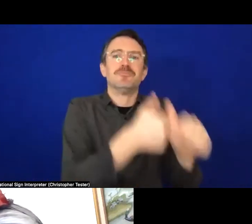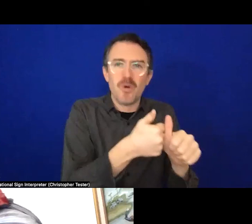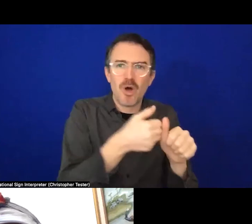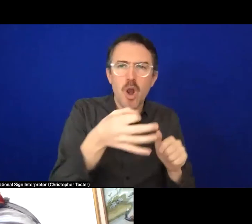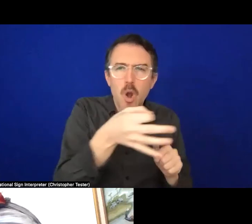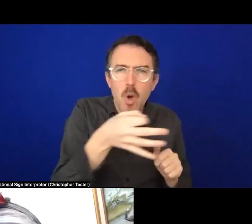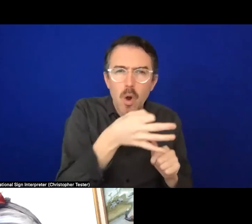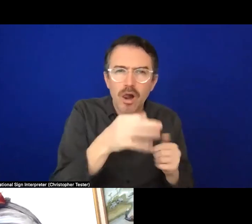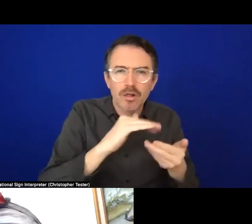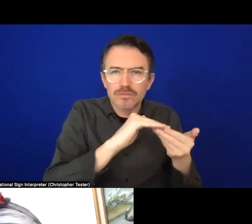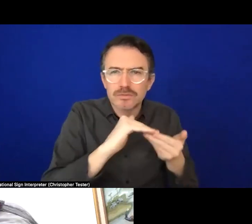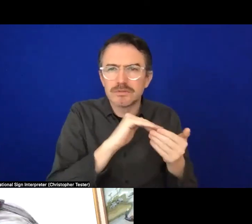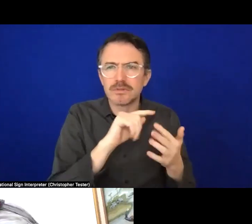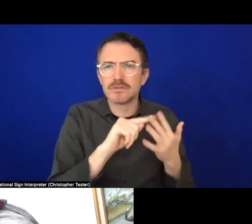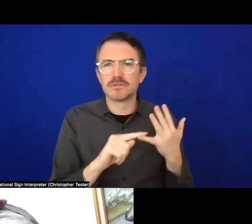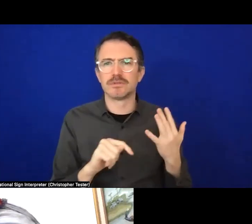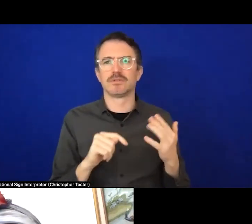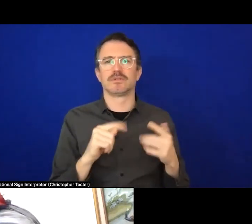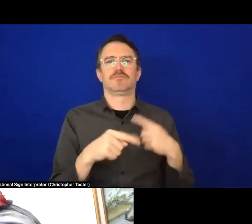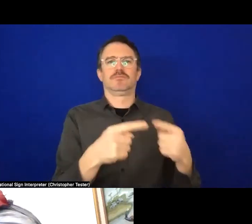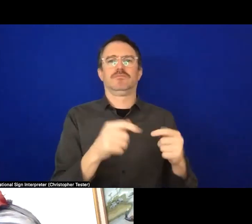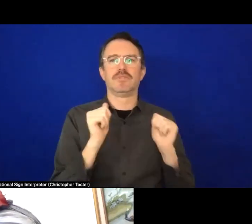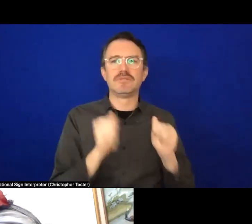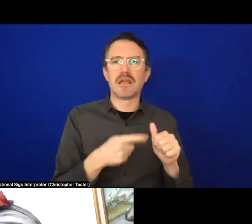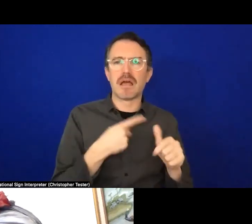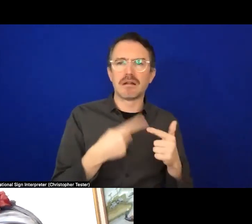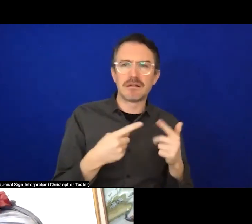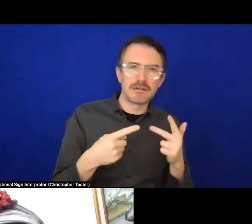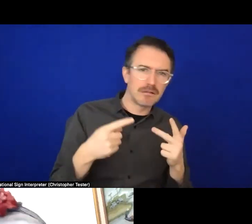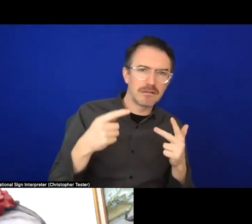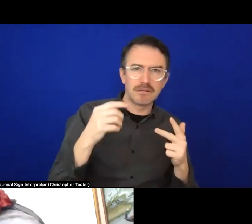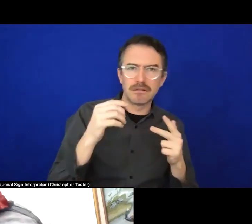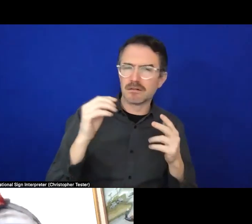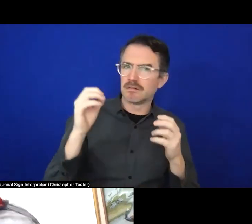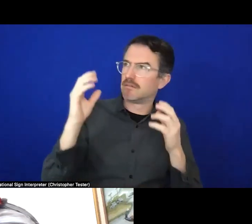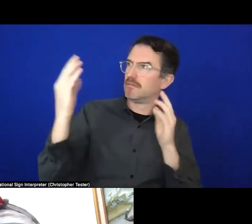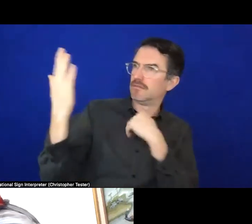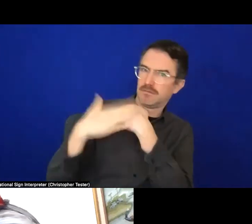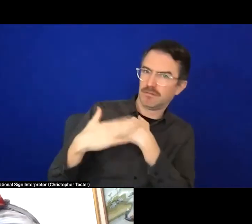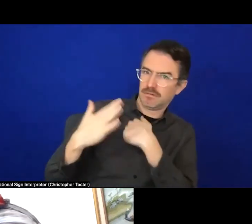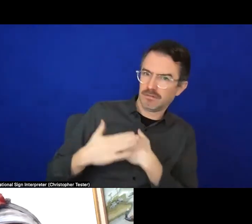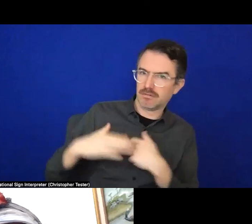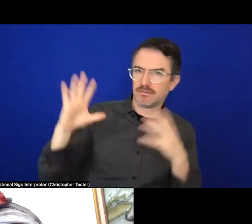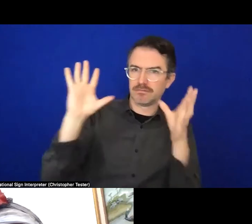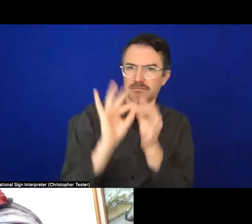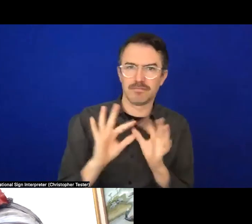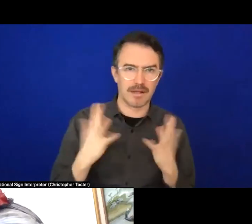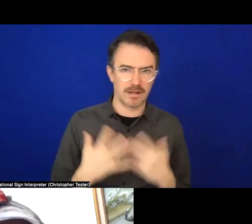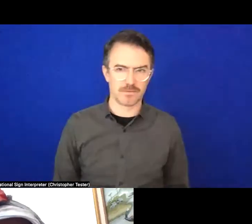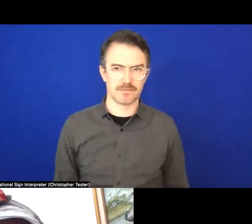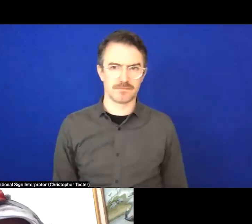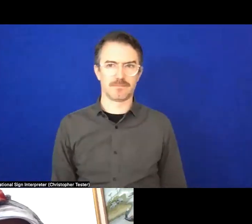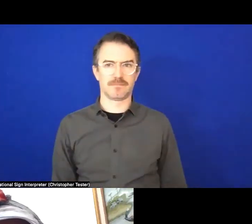the key message that we can deliver, based on the funding expectation. So I think this is kind of a